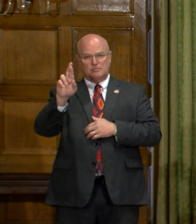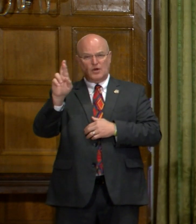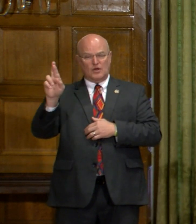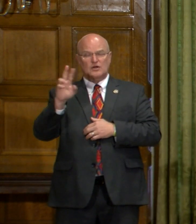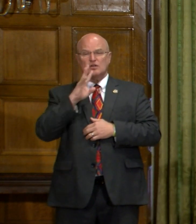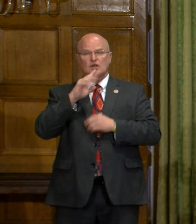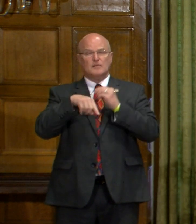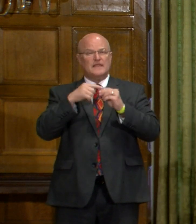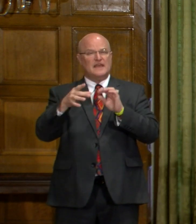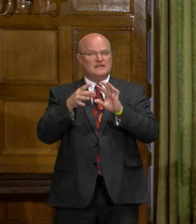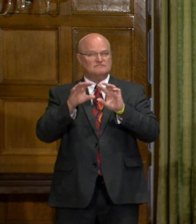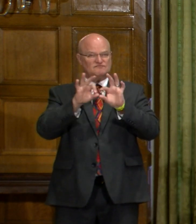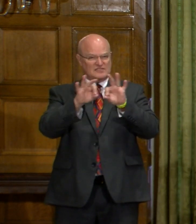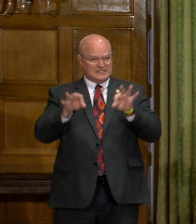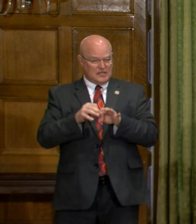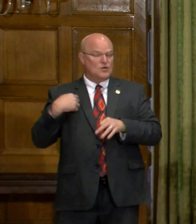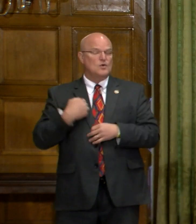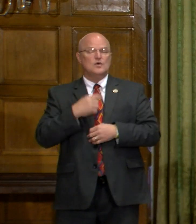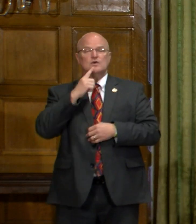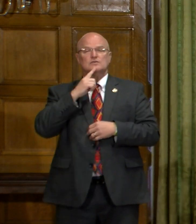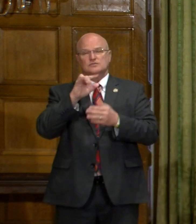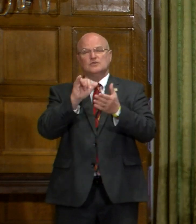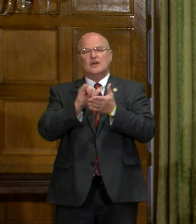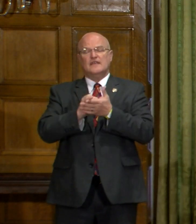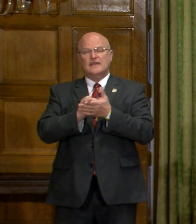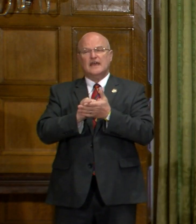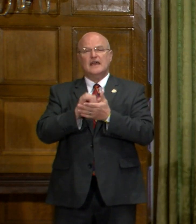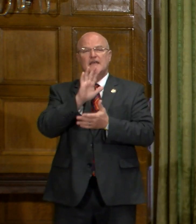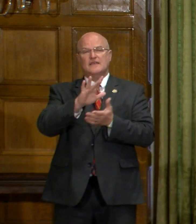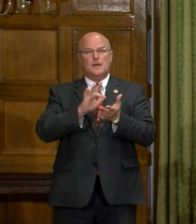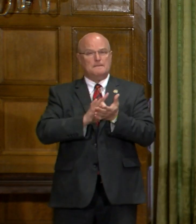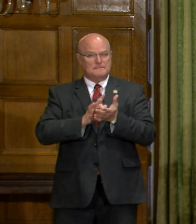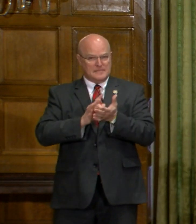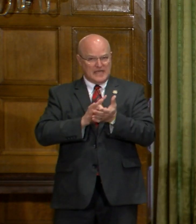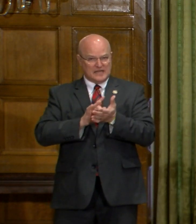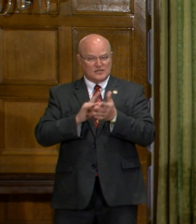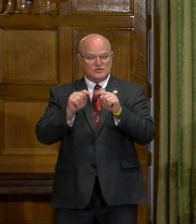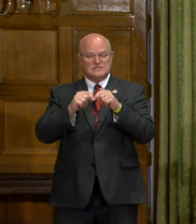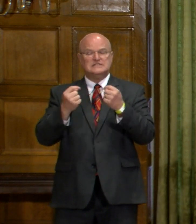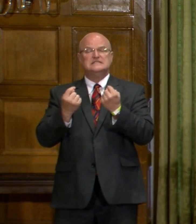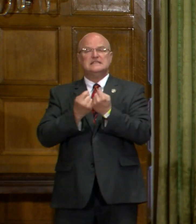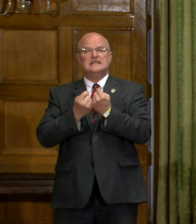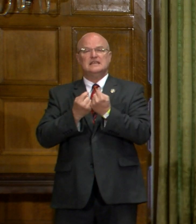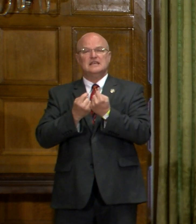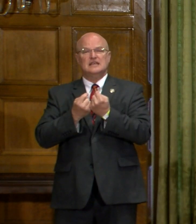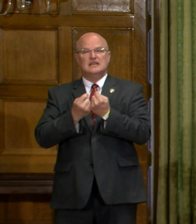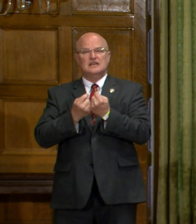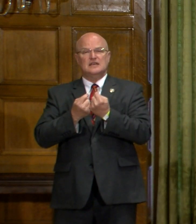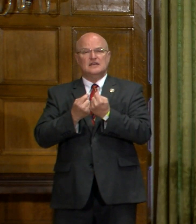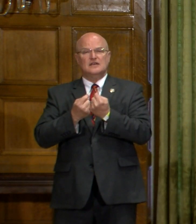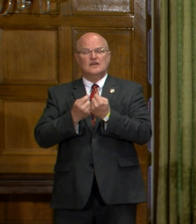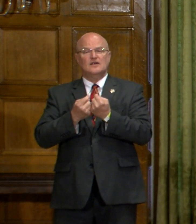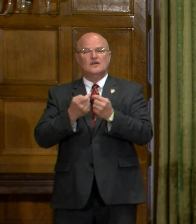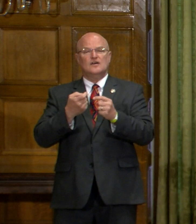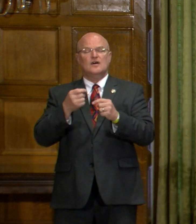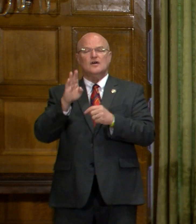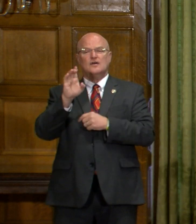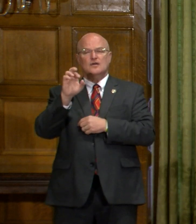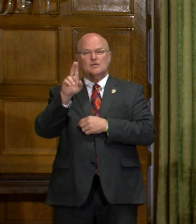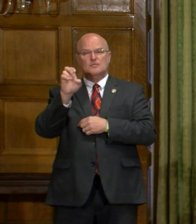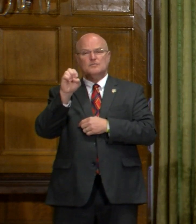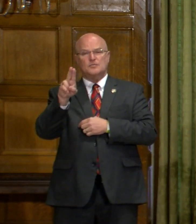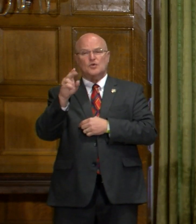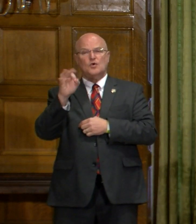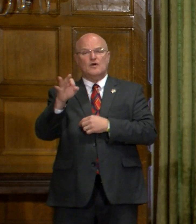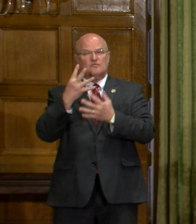that facility, and we were assured that their medical team of the Bureau of Prisons is